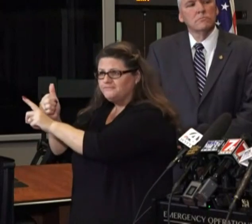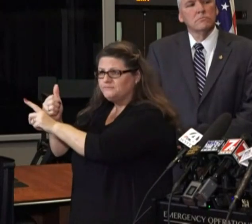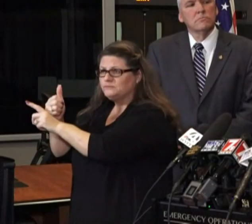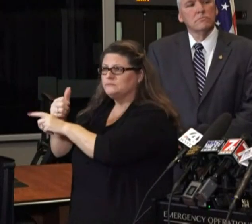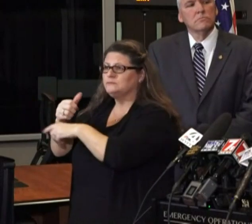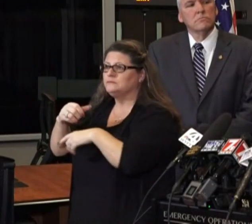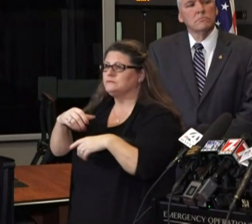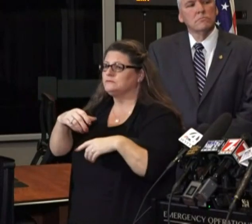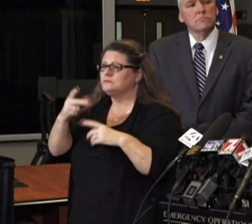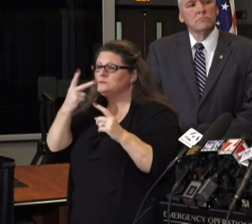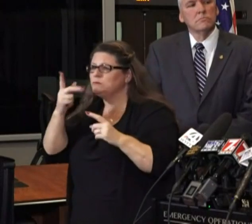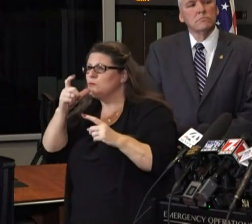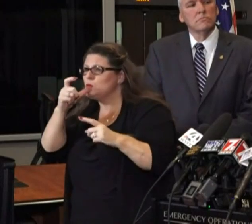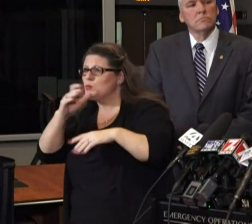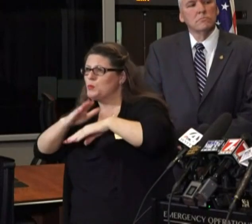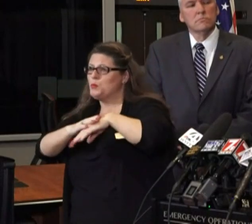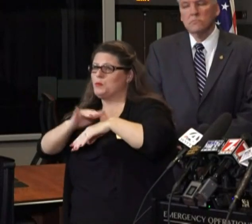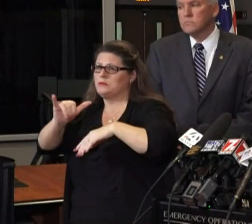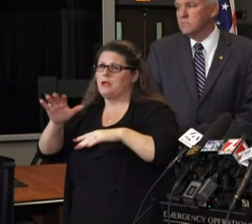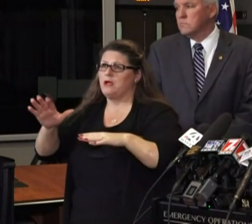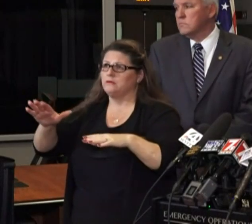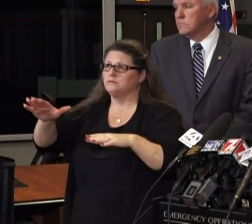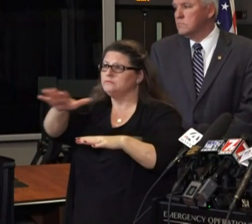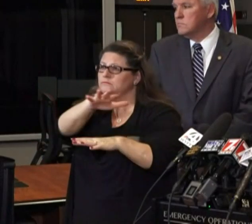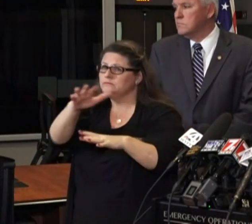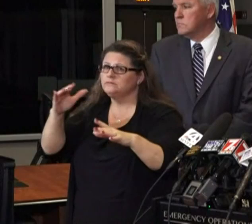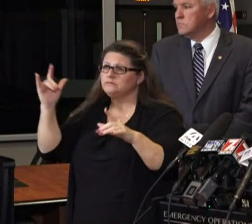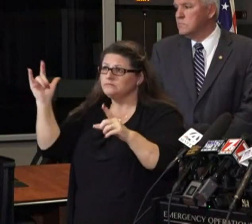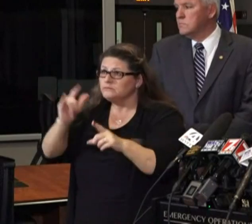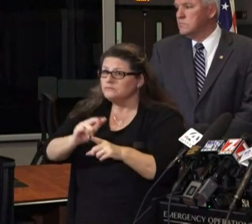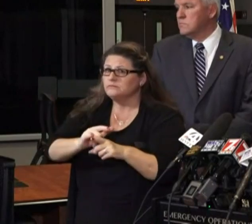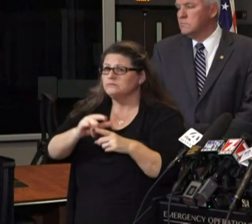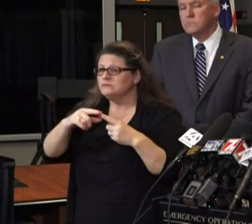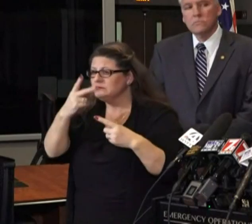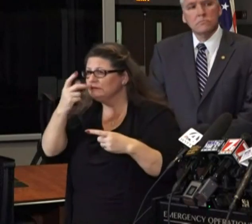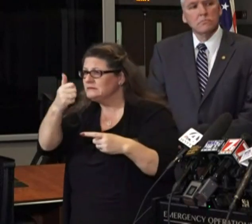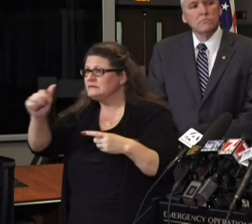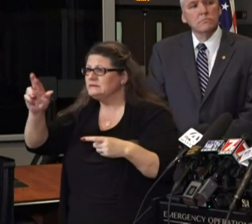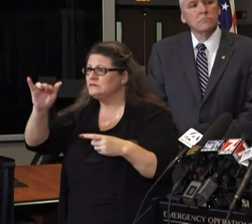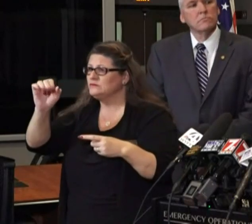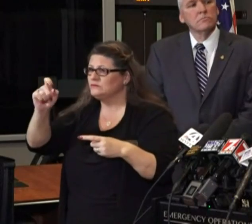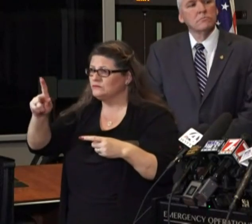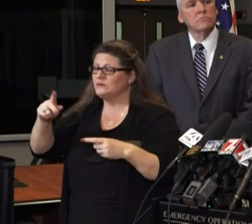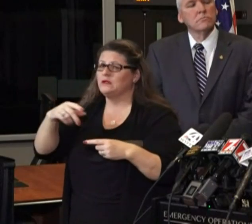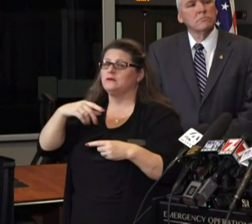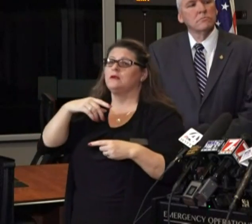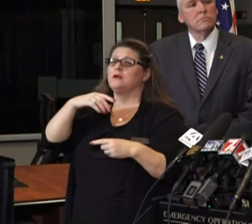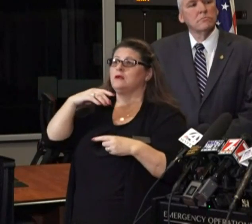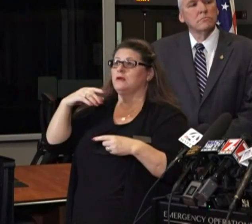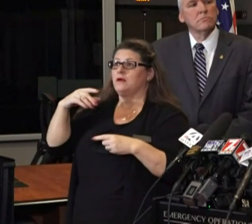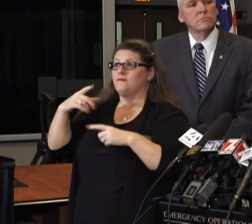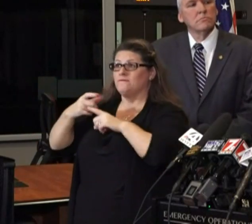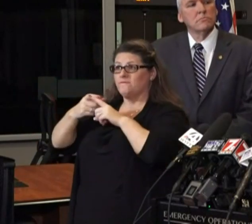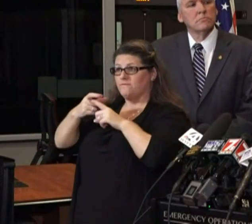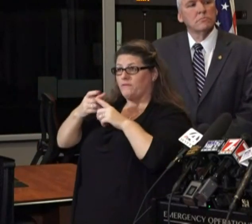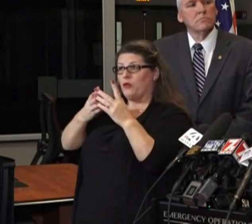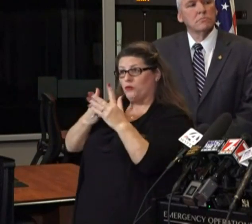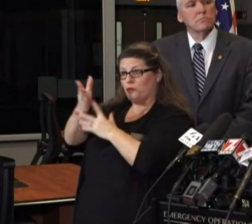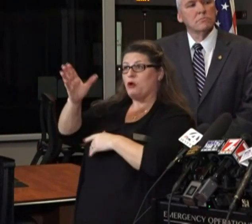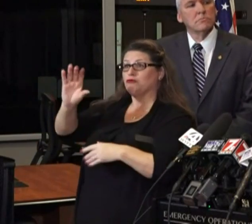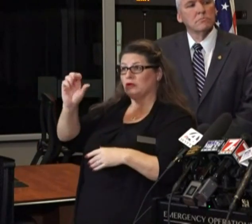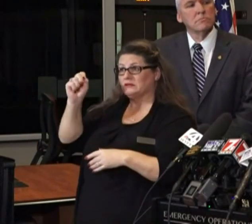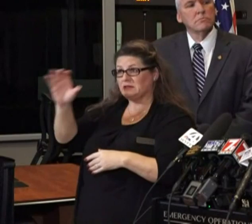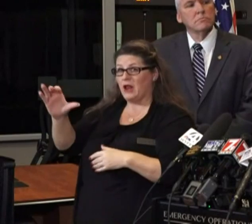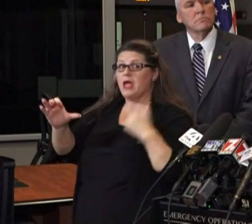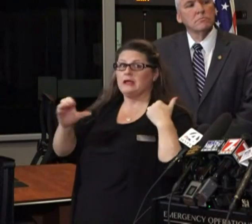individuals that may be at risk. Did she come back through Charleston? She came back through Charleston.